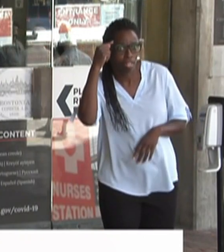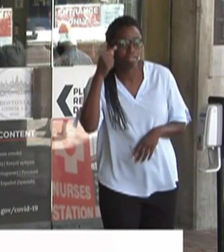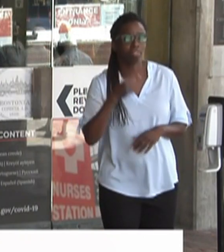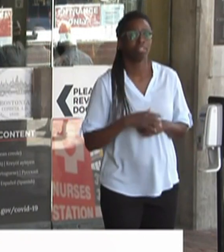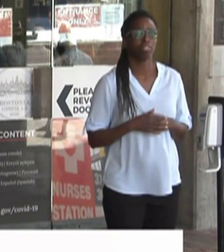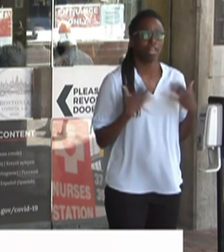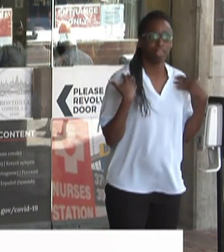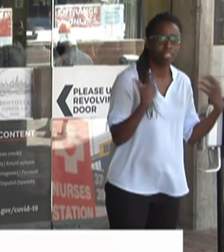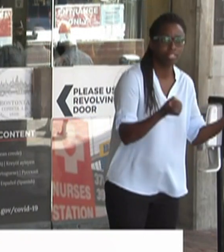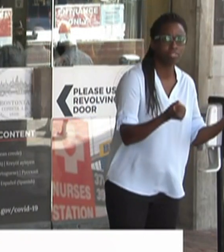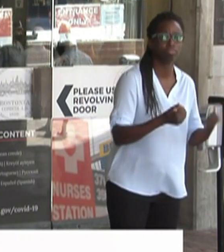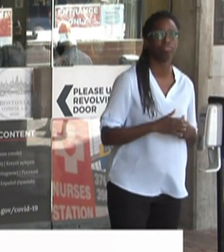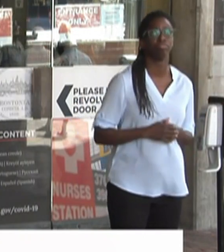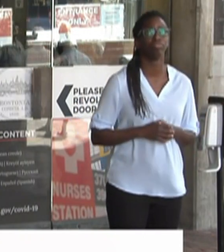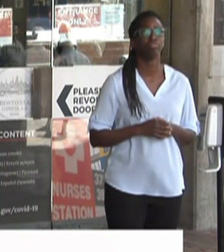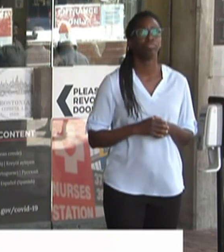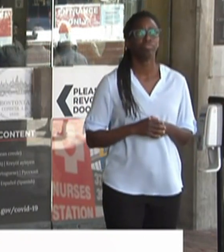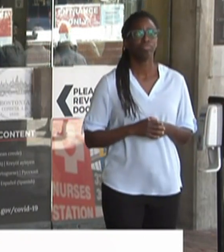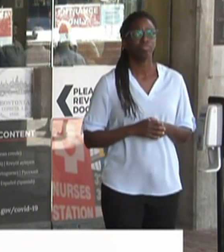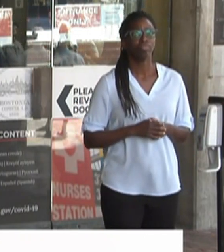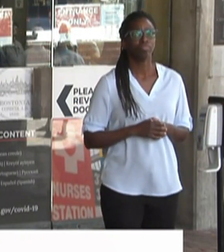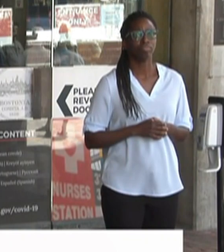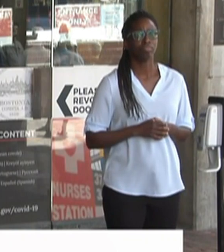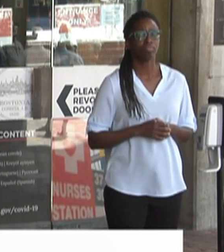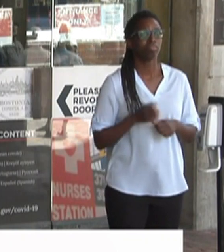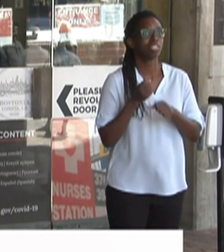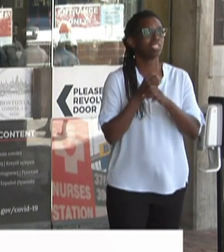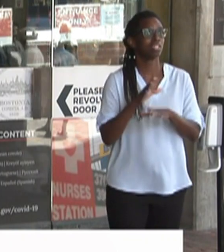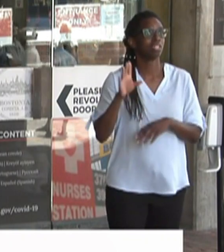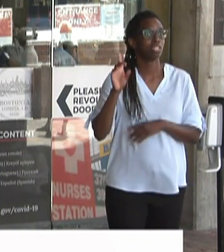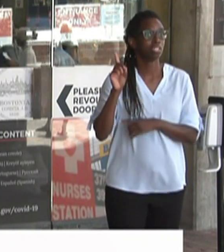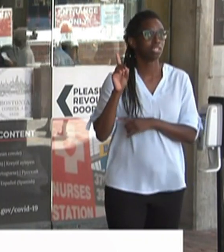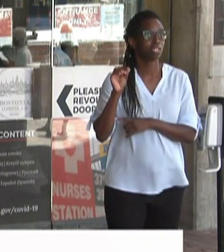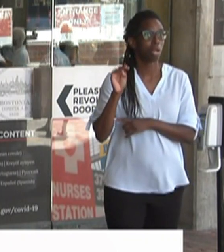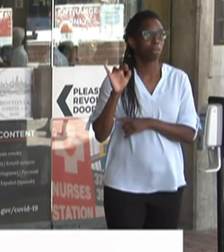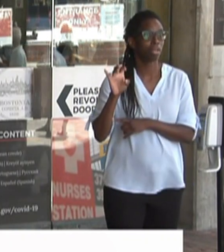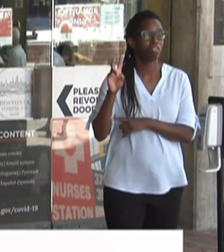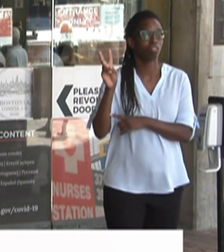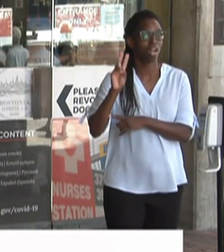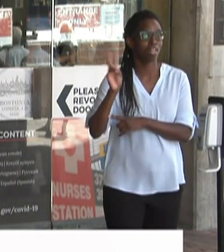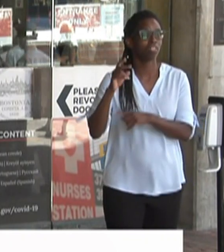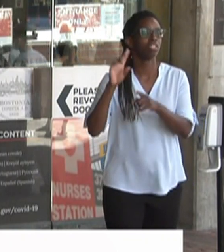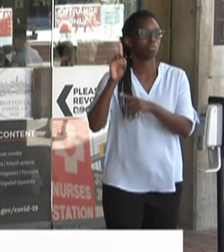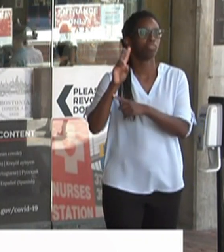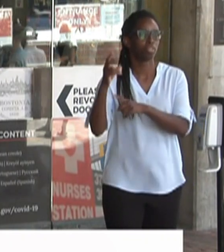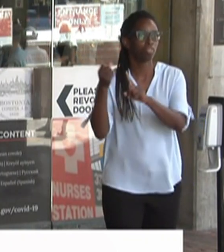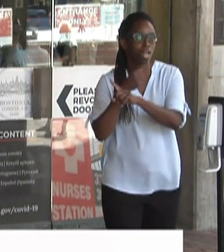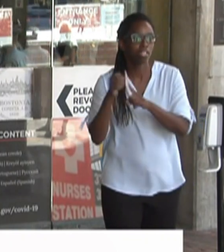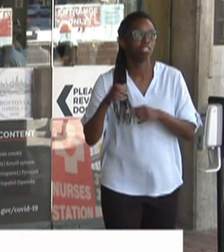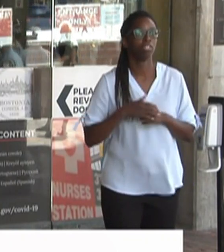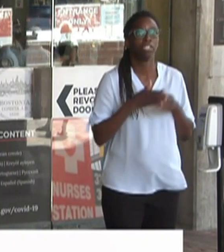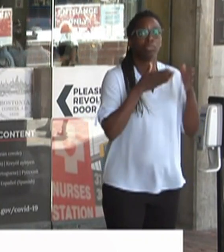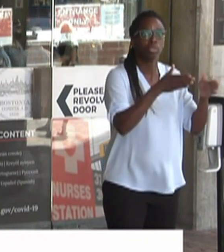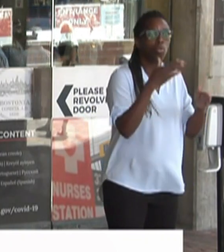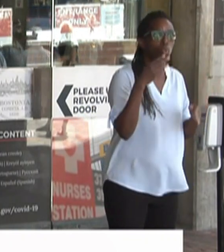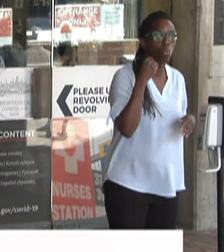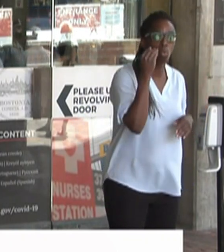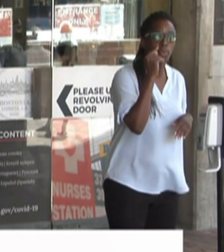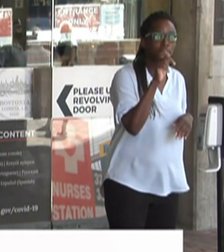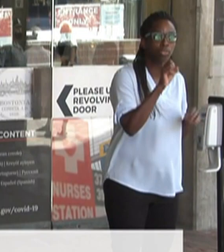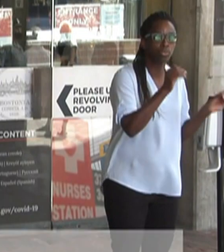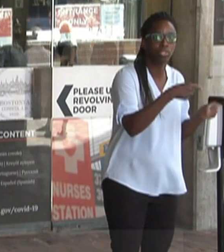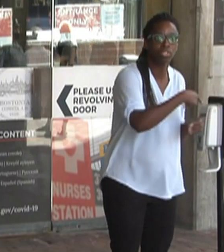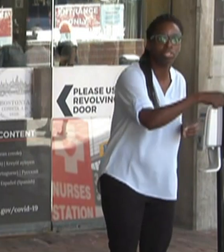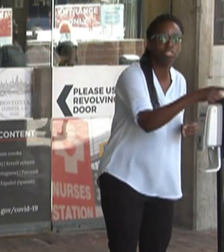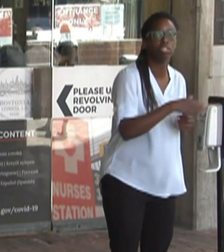violence, people struggling with substance use and recovery. For the folks in the recovery community or folks